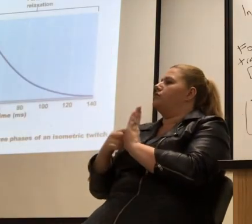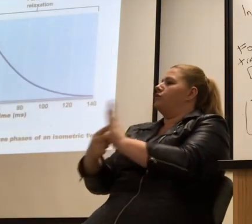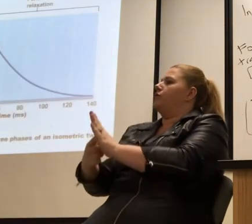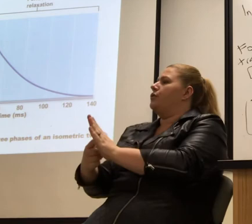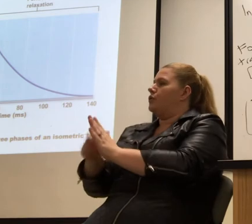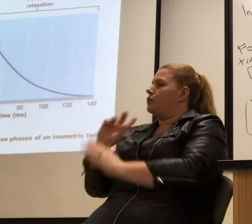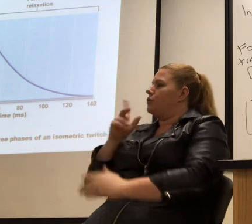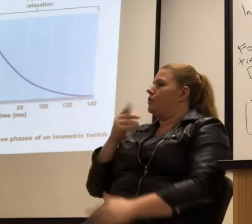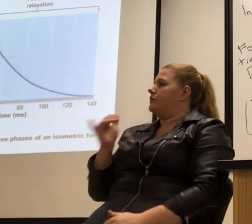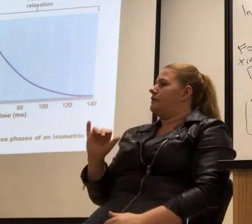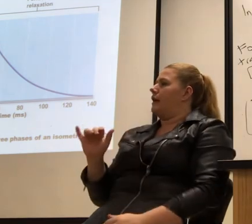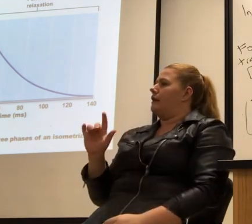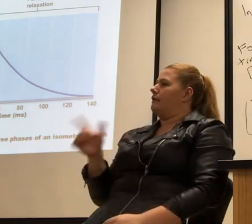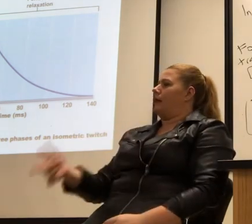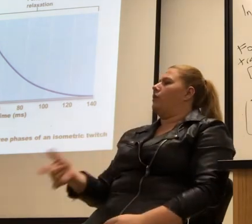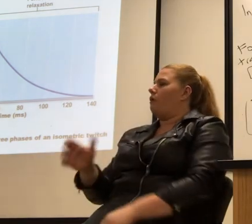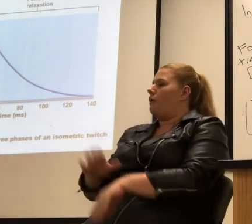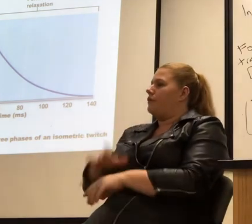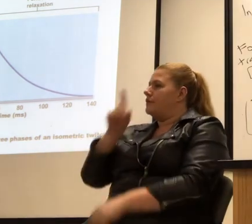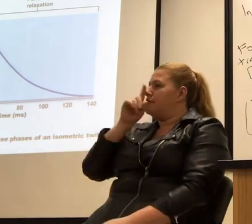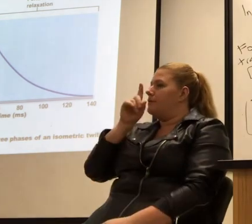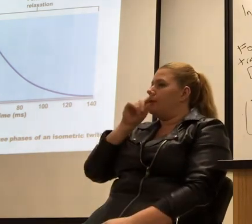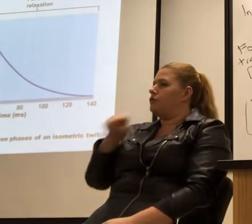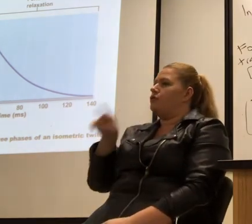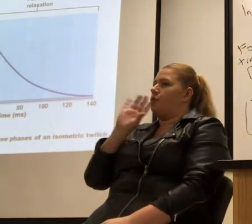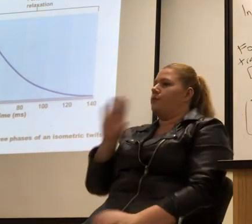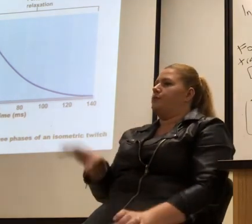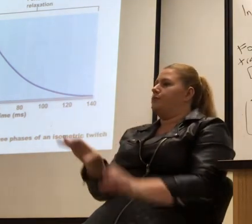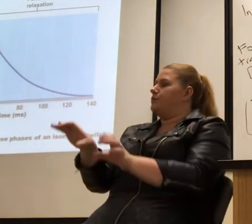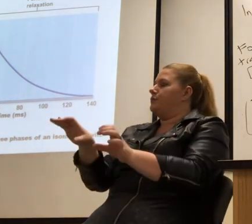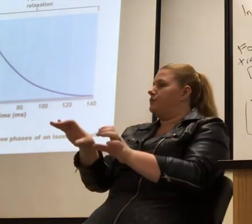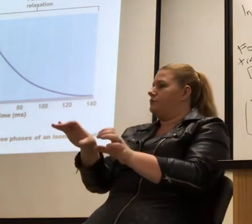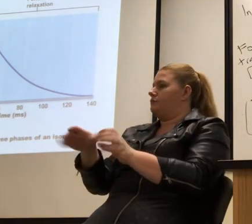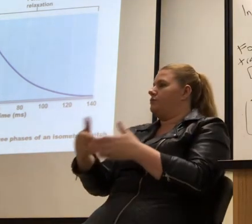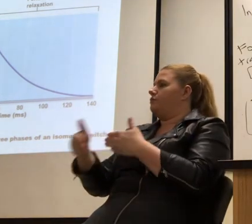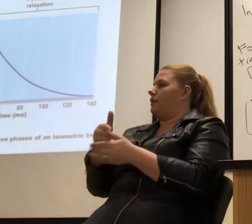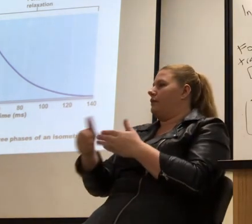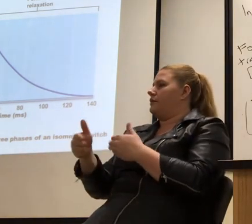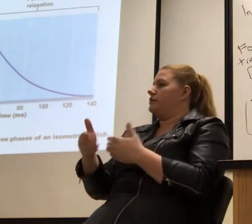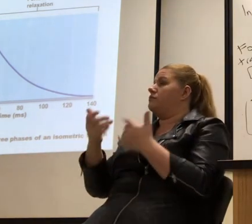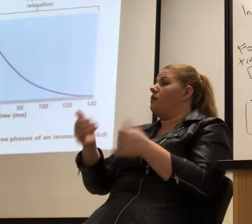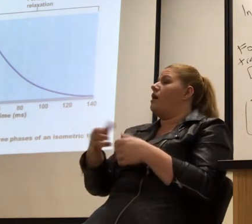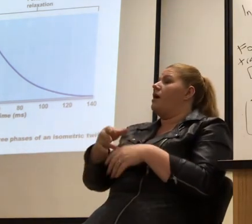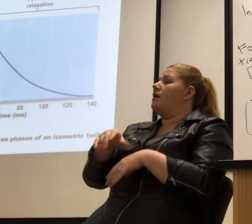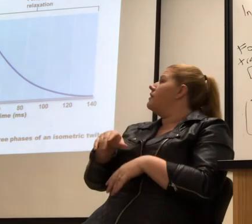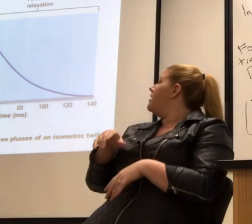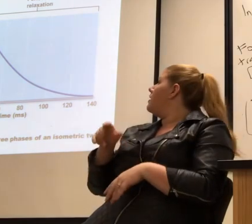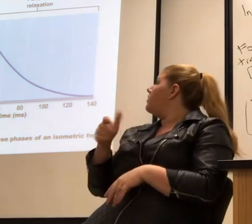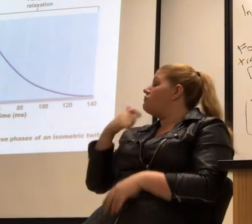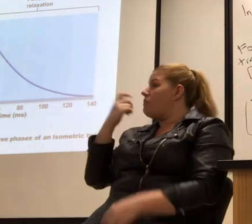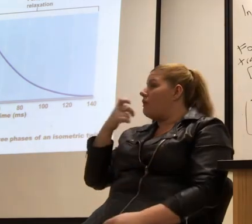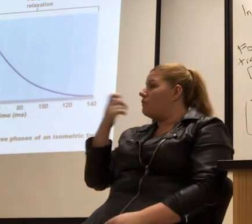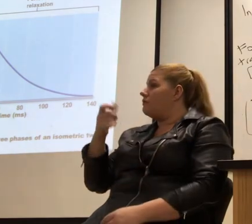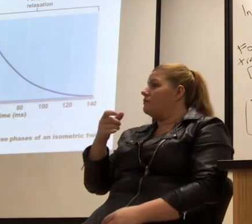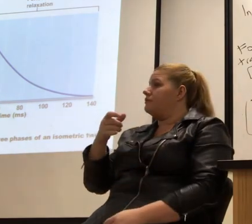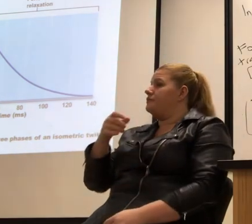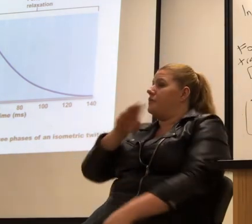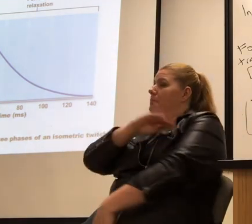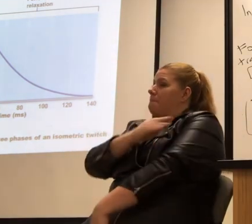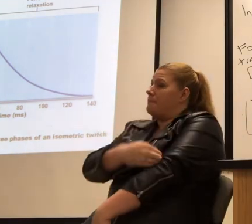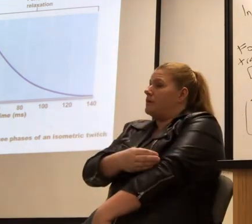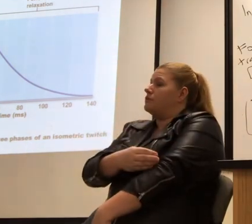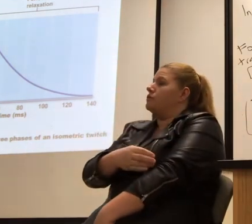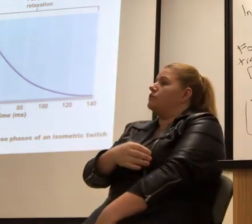like later on the simulation you're going to do. Well, anyways, let's just look at the muscle twitch, okay? And let's kind of